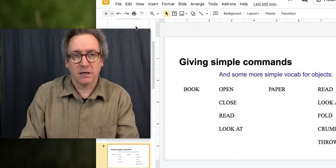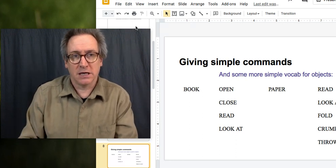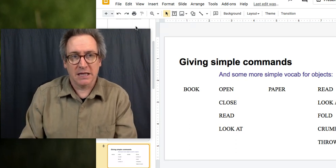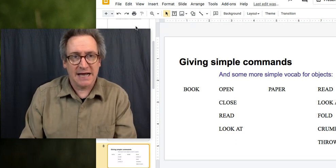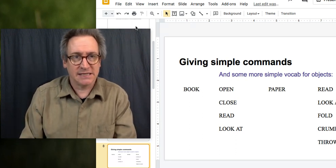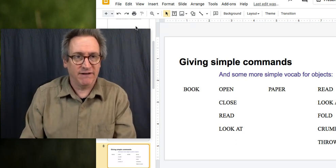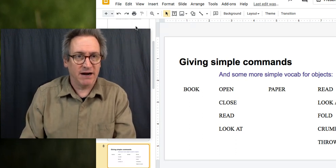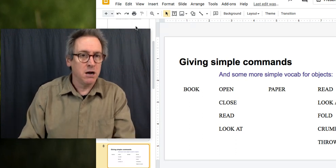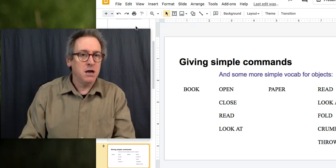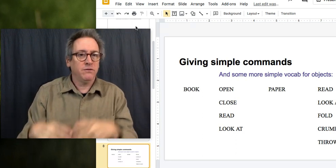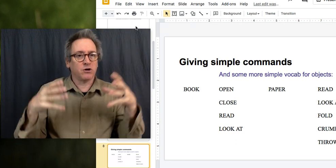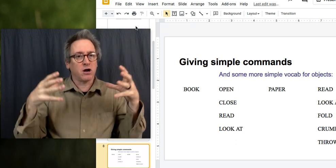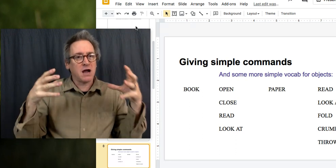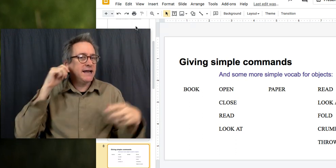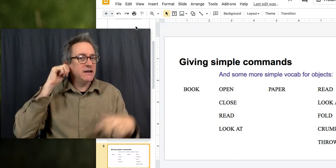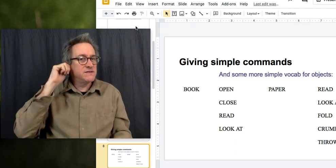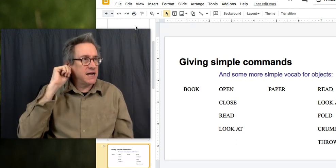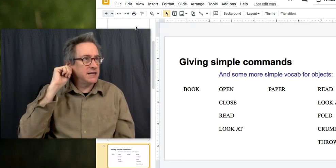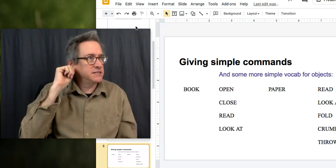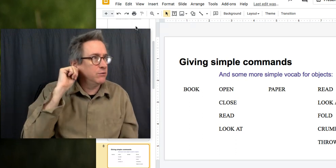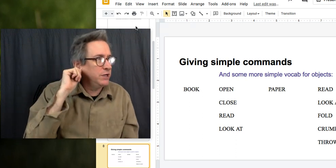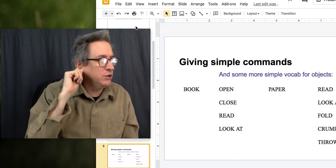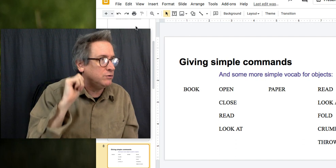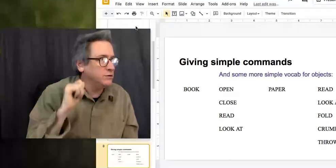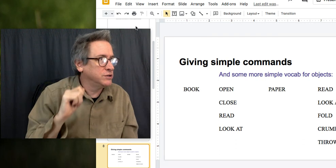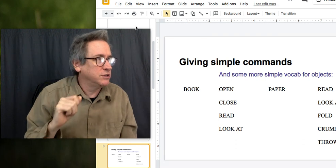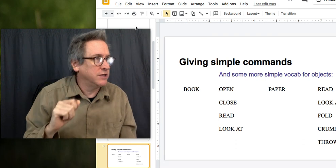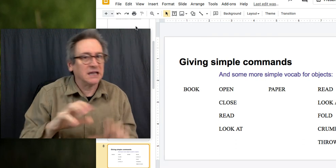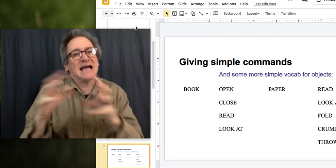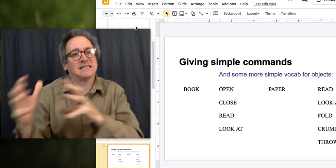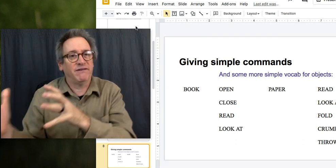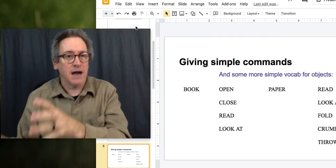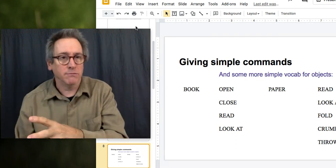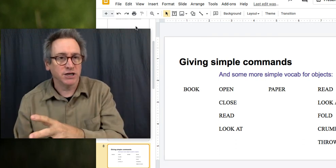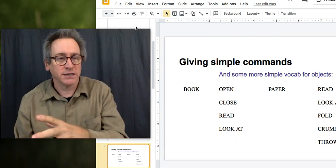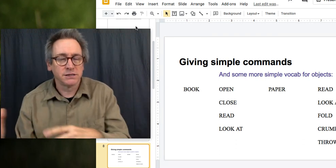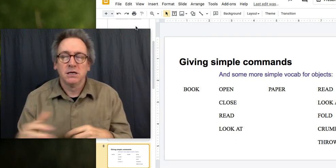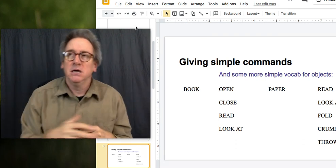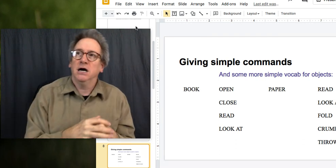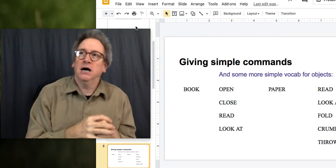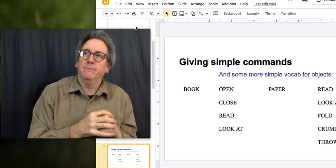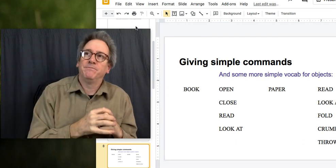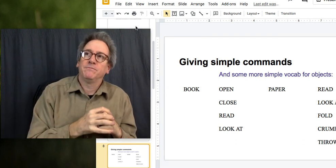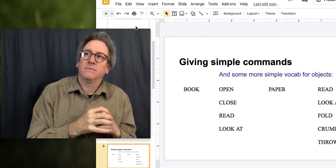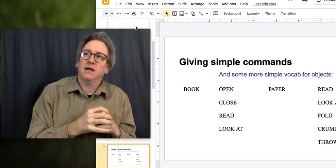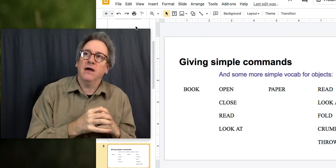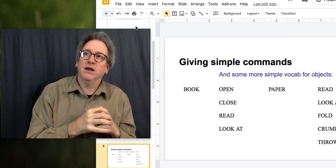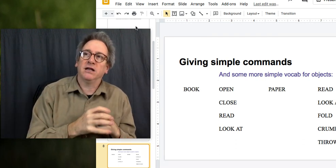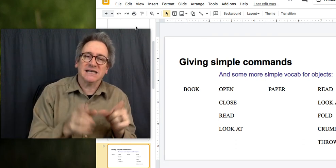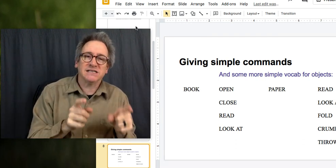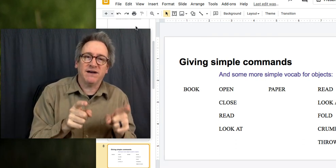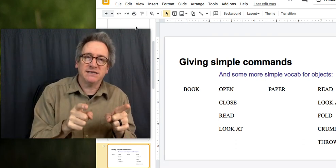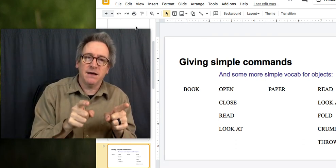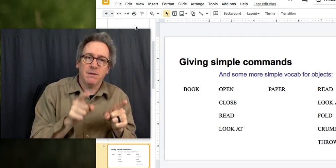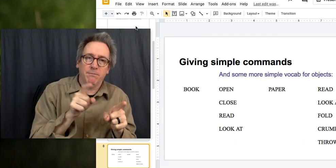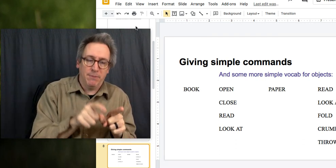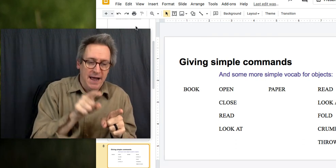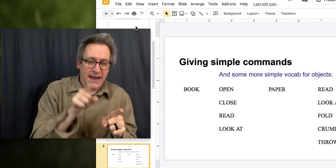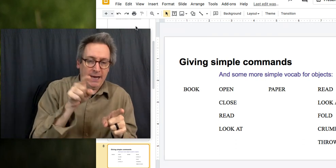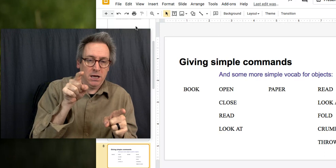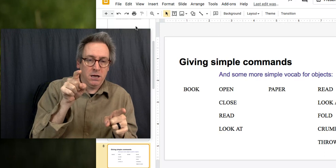instrument classifier. There are kind of signs that we use that classify objects. And it classifies